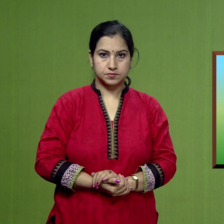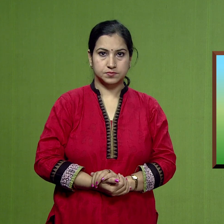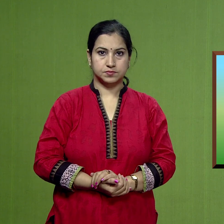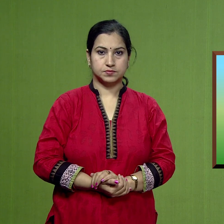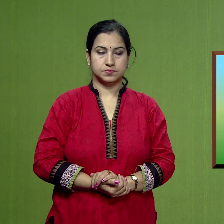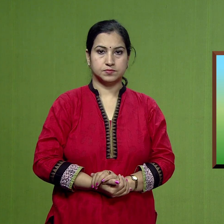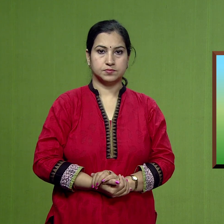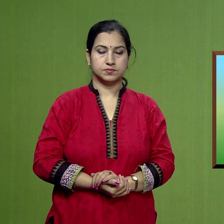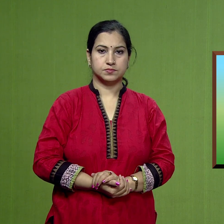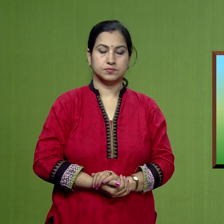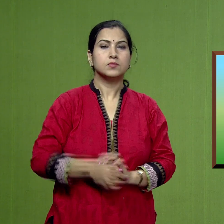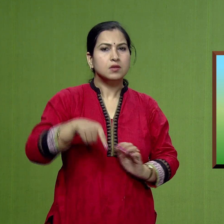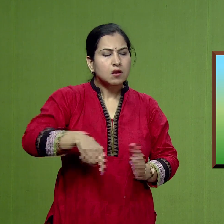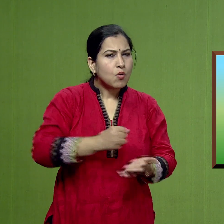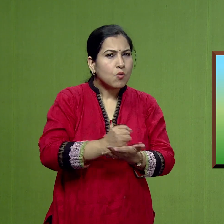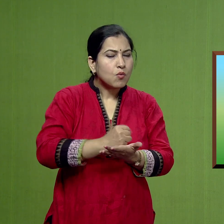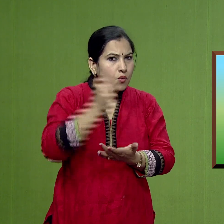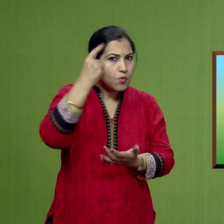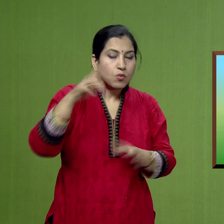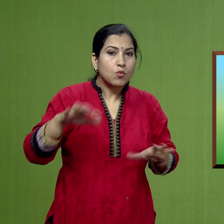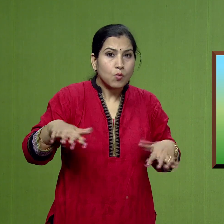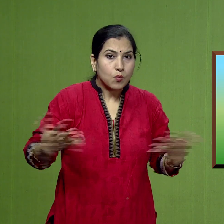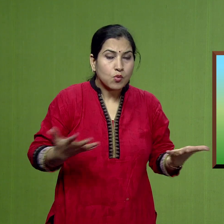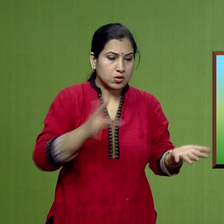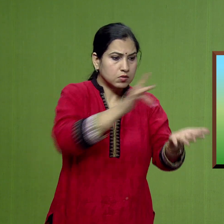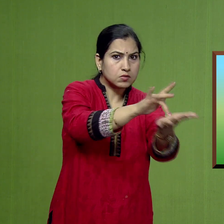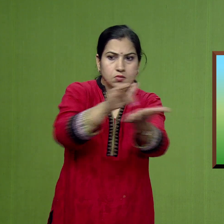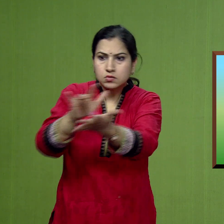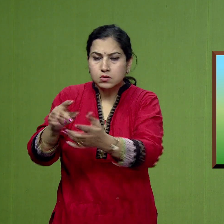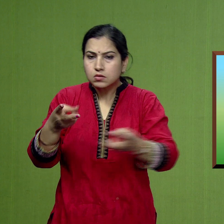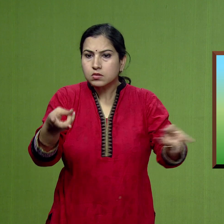So let us understand the various sources that cause air pollution.